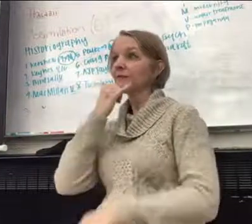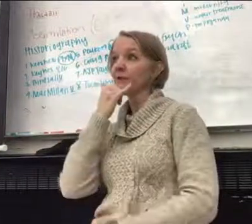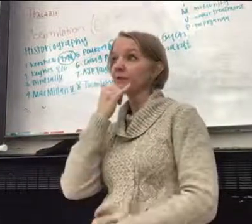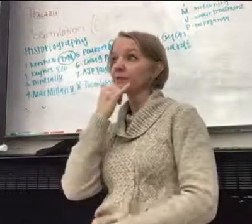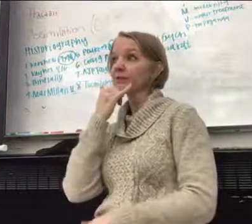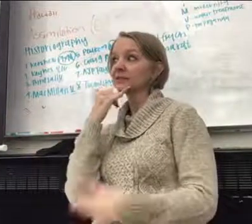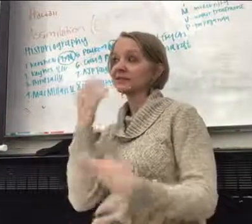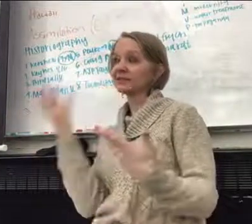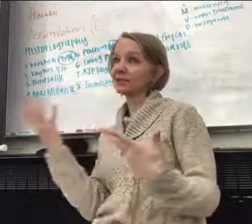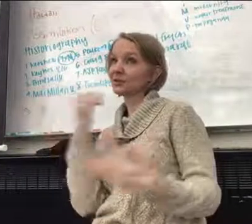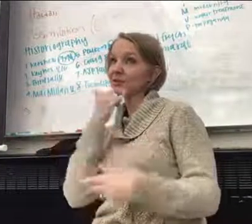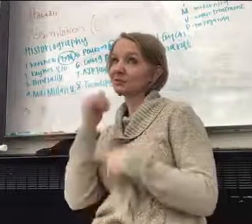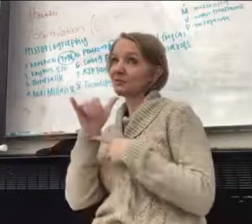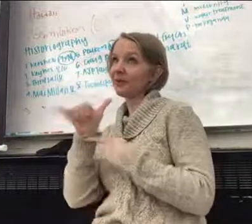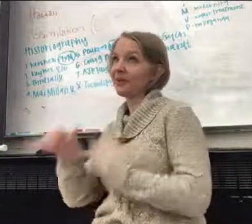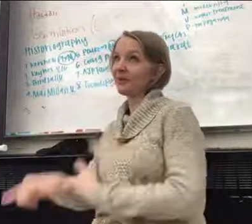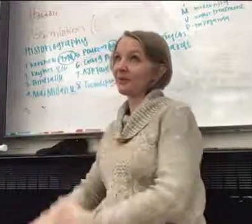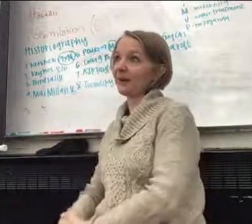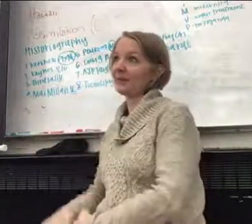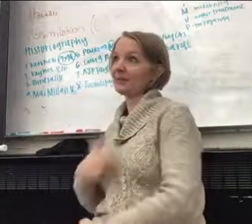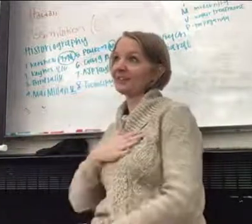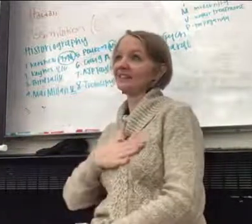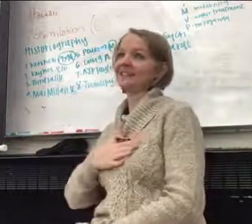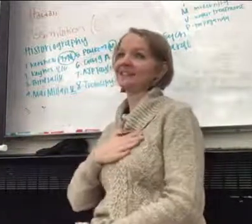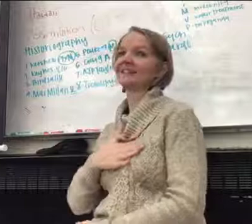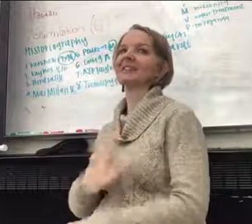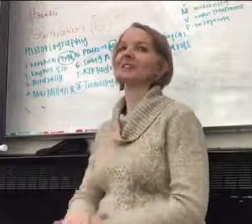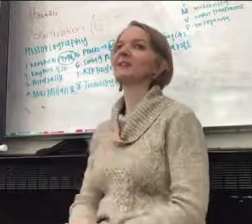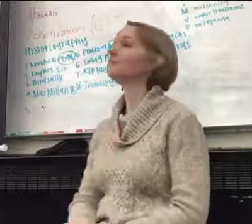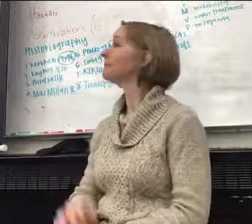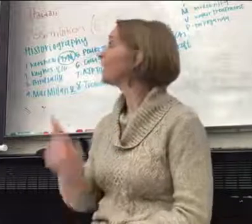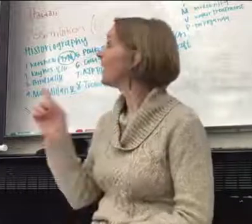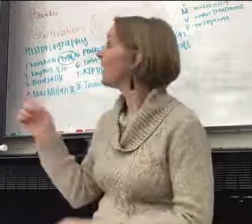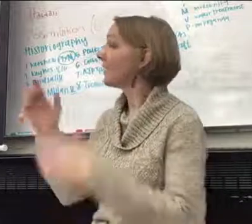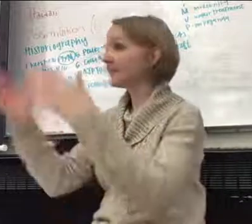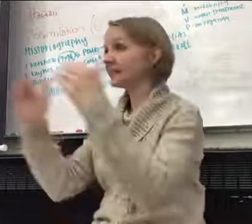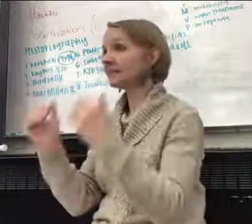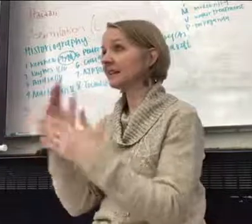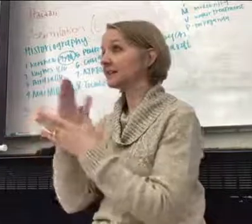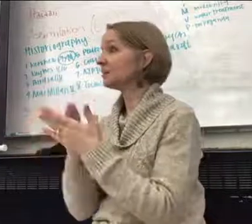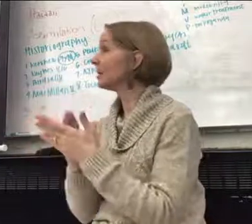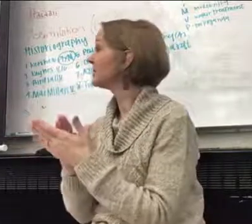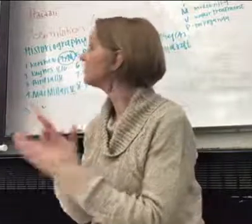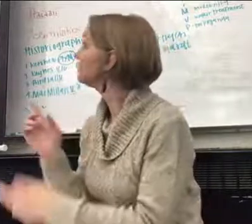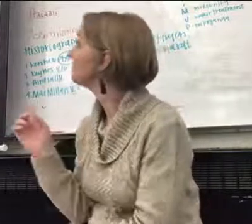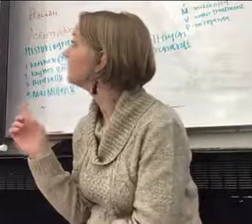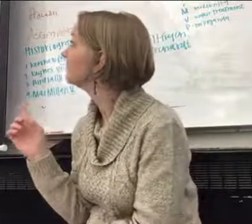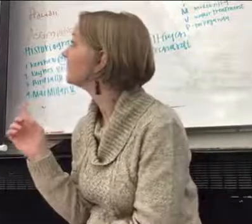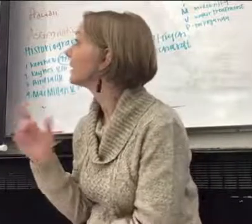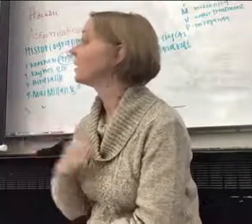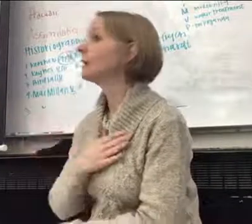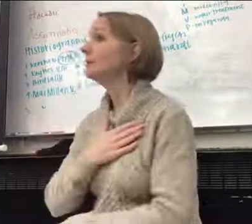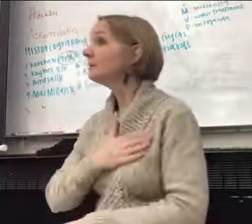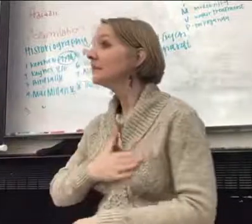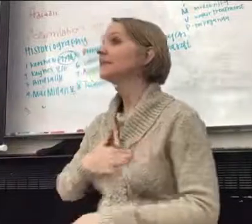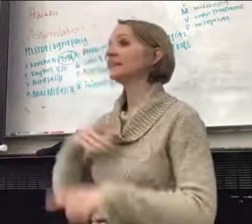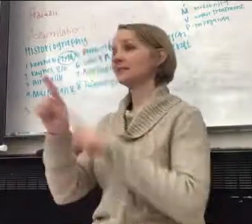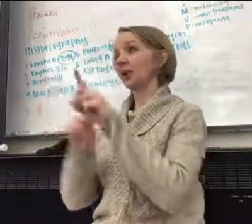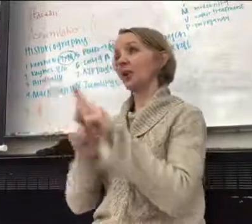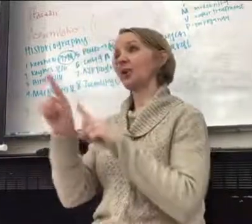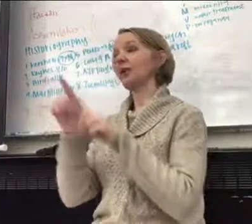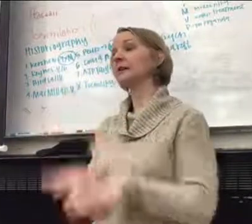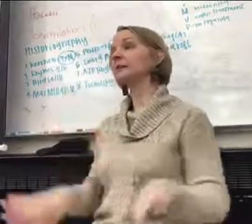just put that away, please. Okay? Now, on this next section, new forms of warfare, if you will please star this. This is an